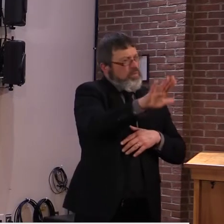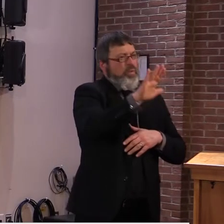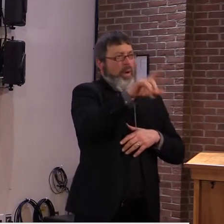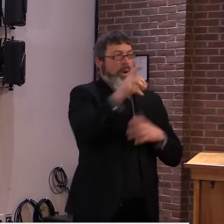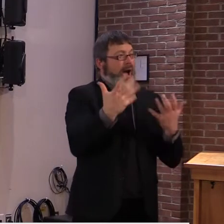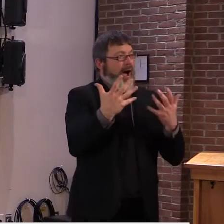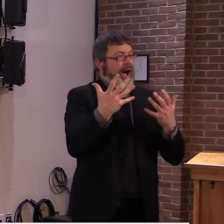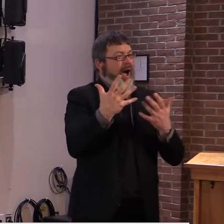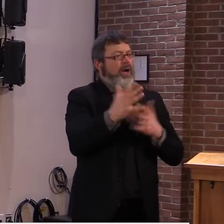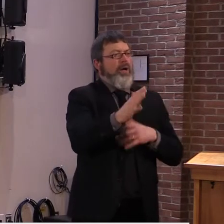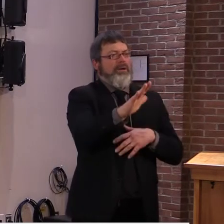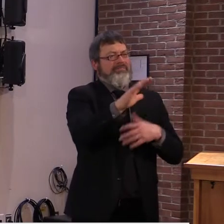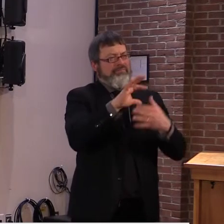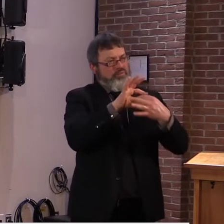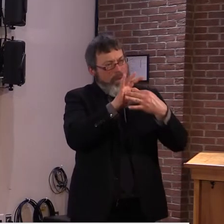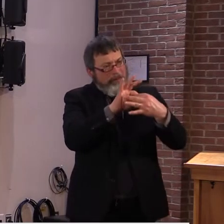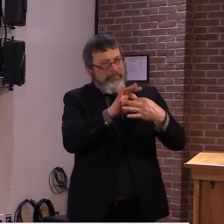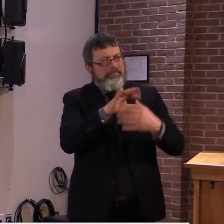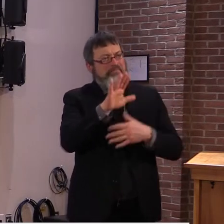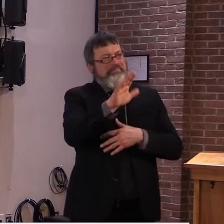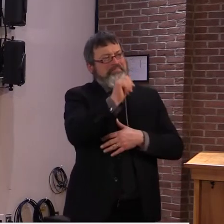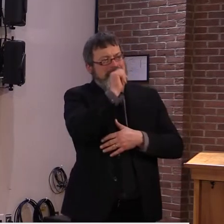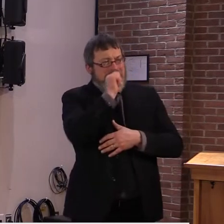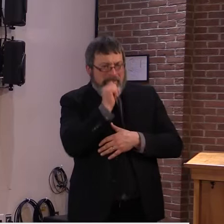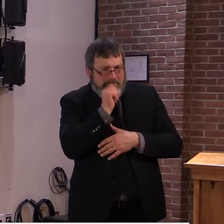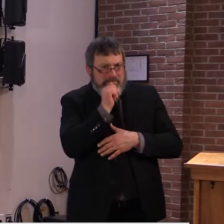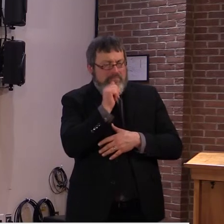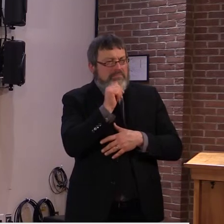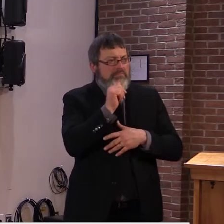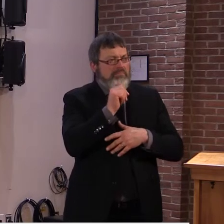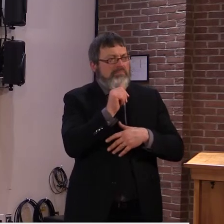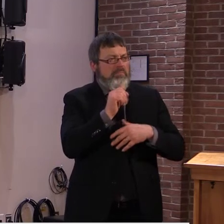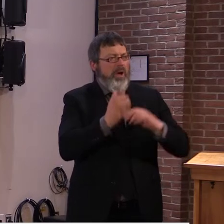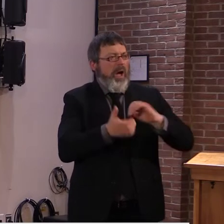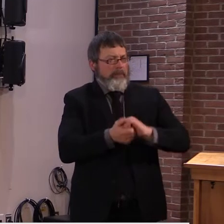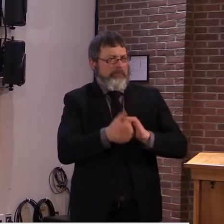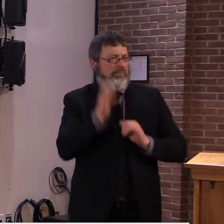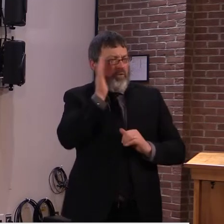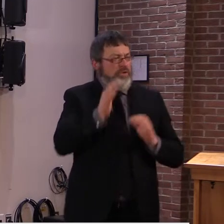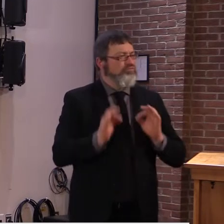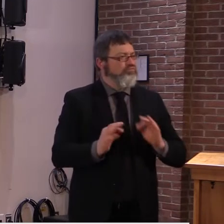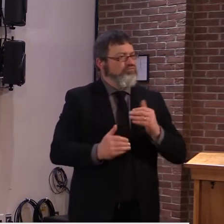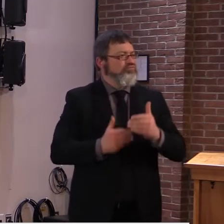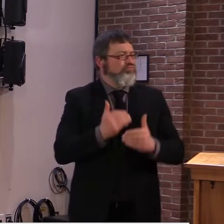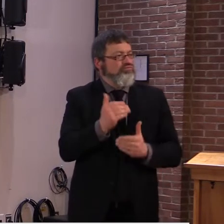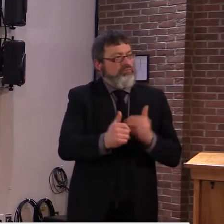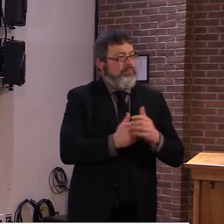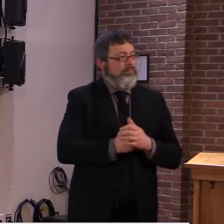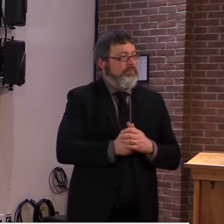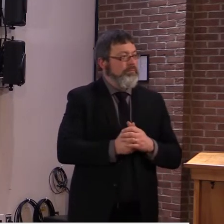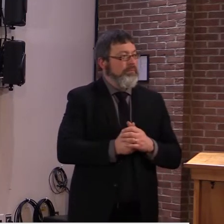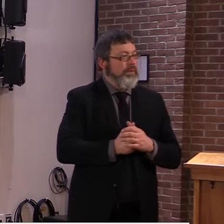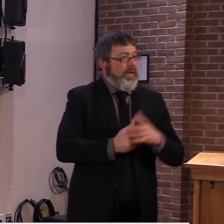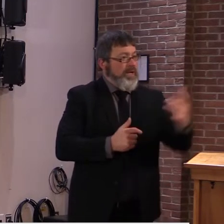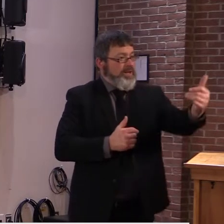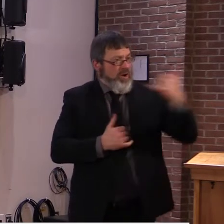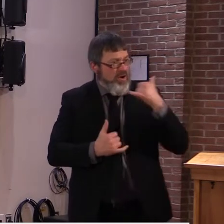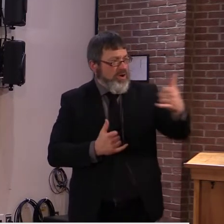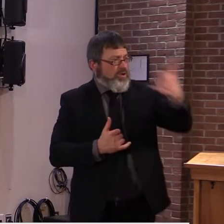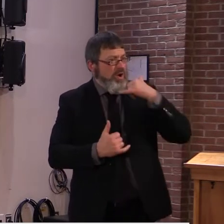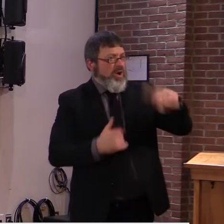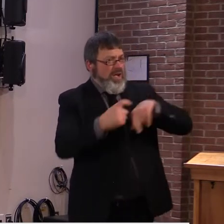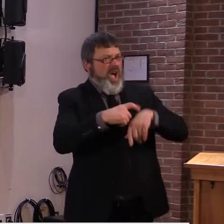is available to you and where and when to get it. Please don't call or reach out to hospitals about when it will be